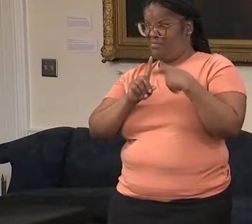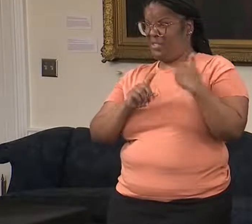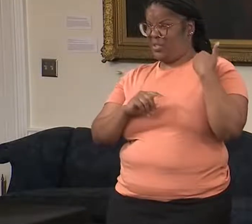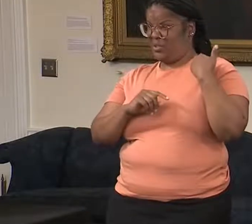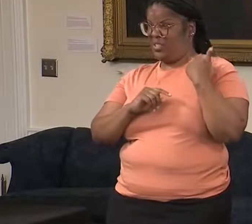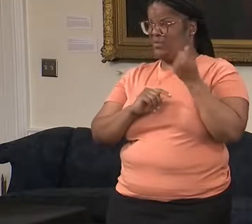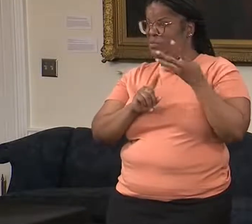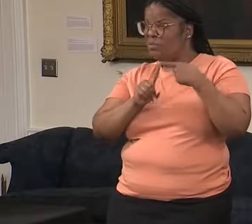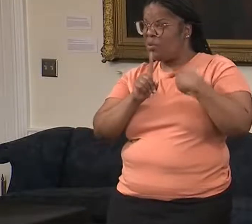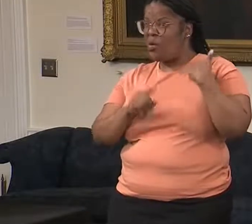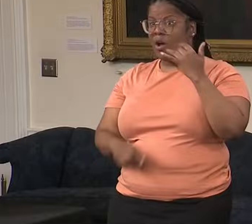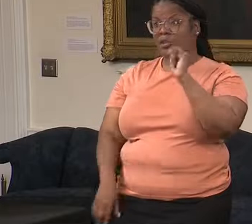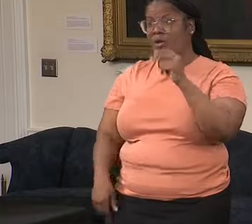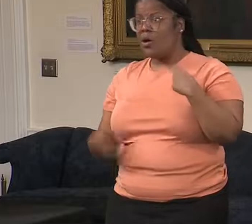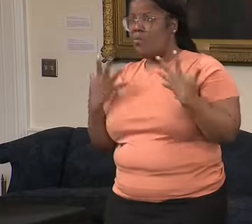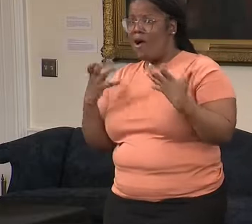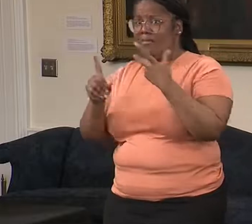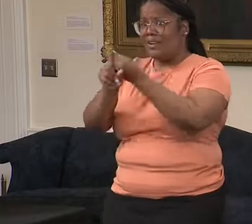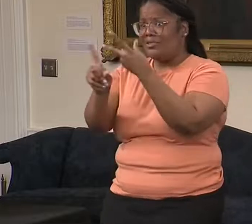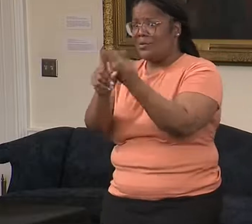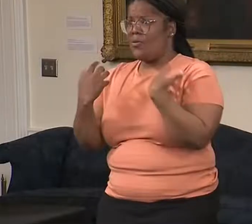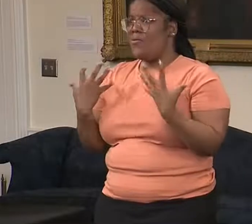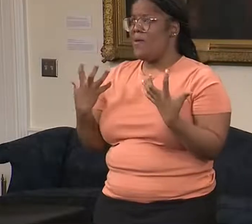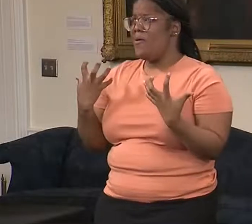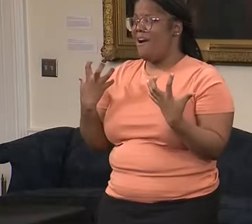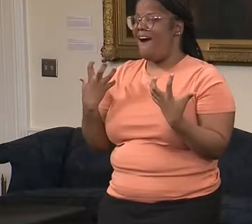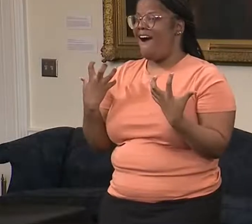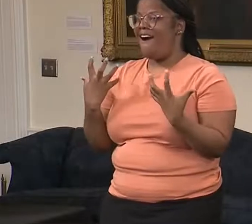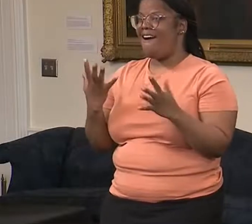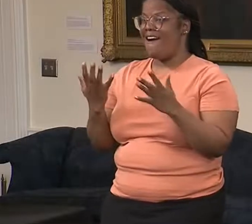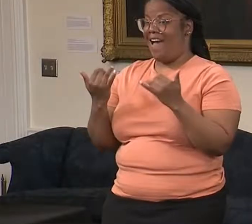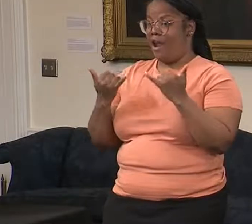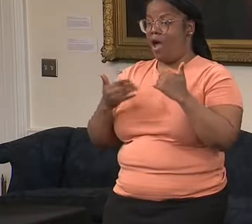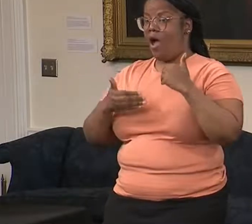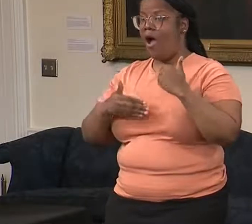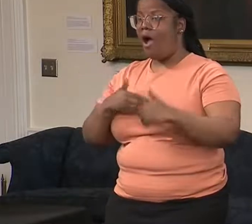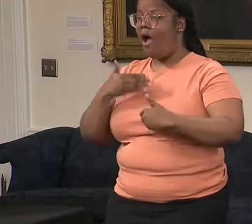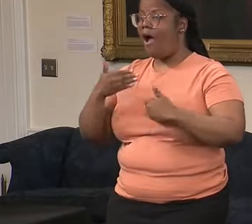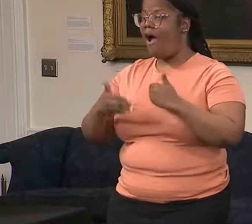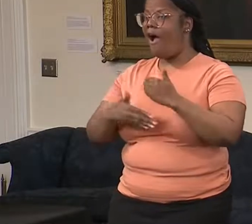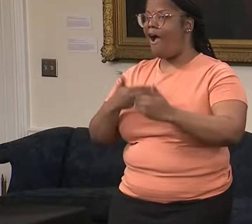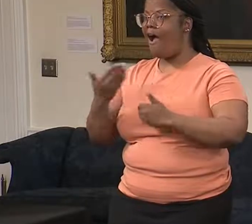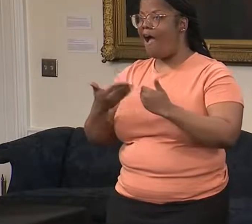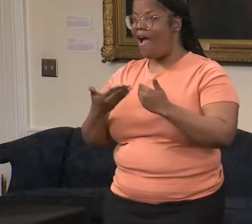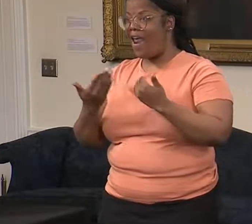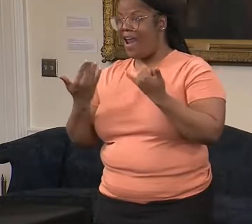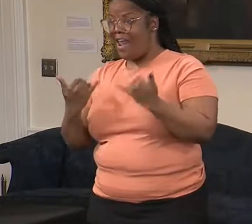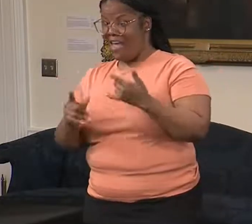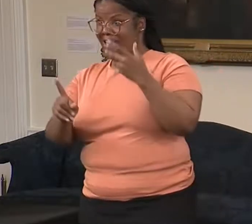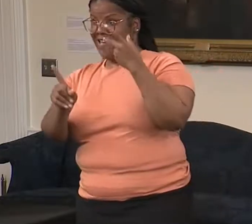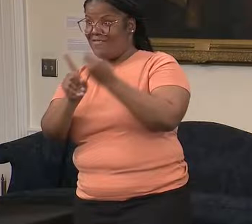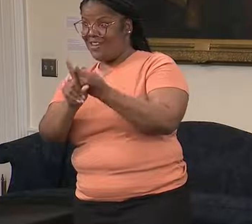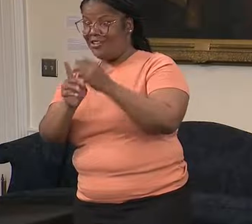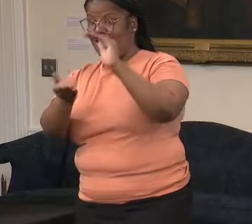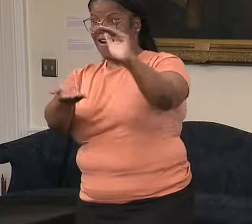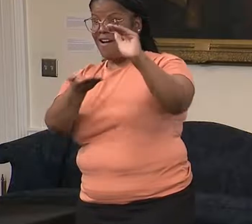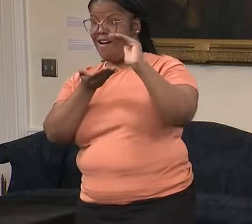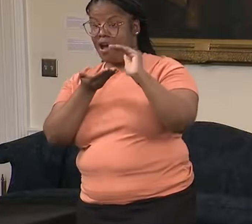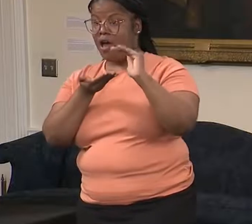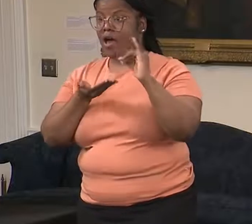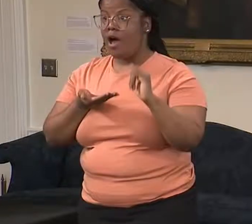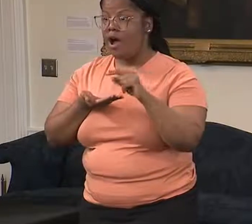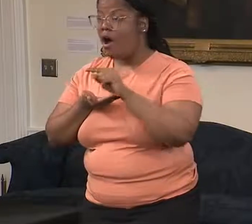we get an appointment? And that it was going to switch to, we have vaccines, we have appointments, we need more people, and that's already starting to